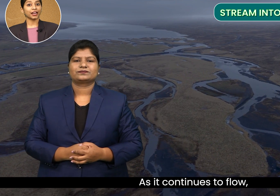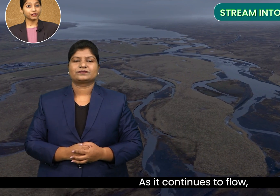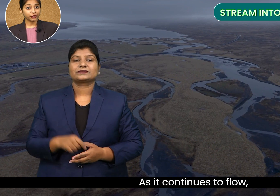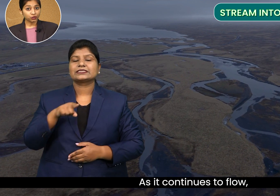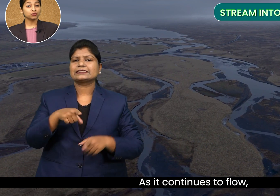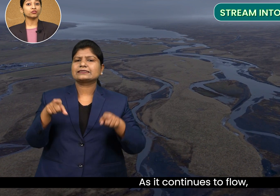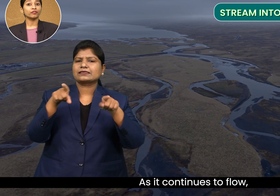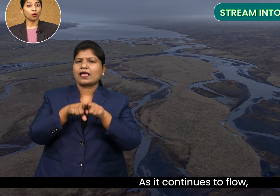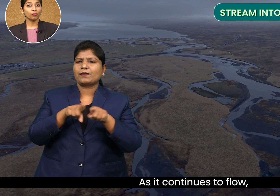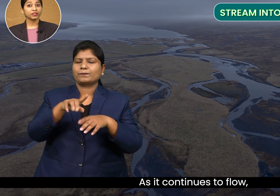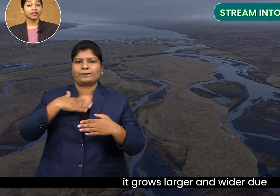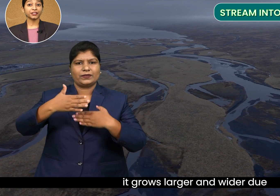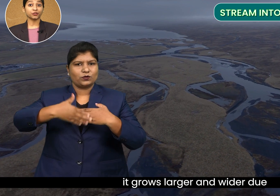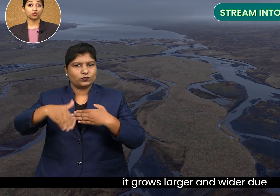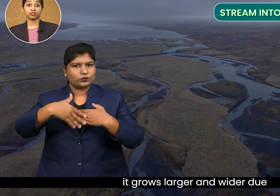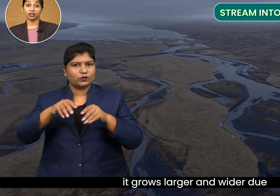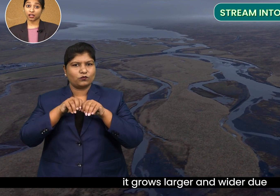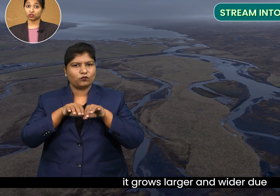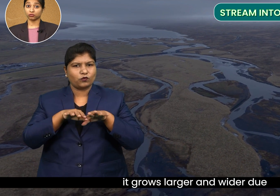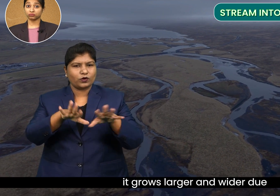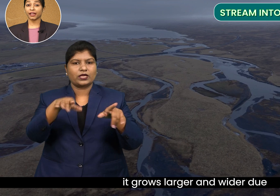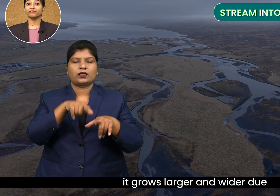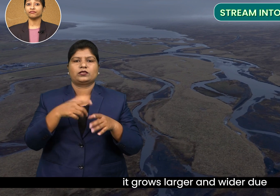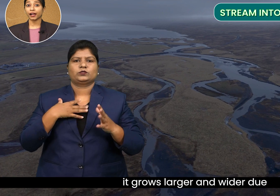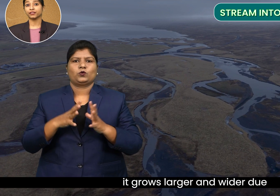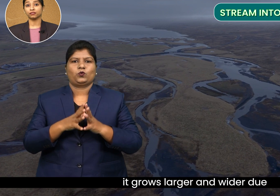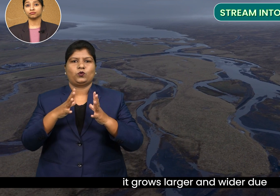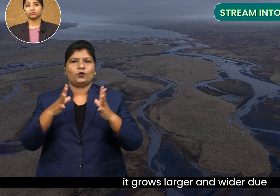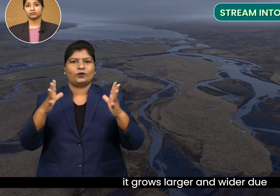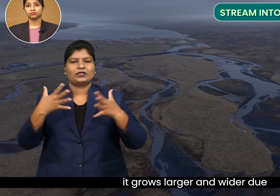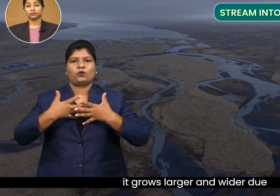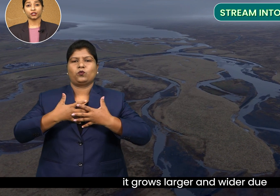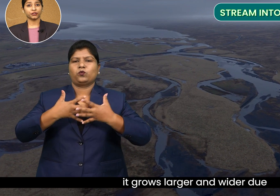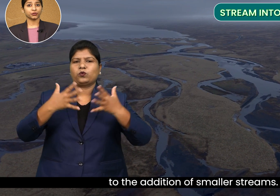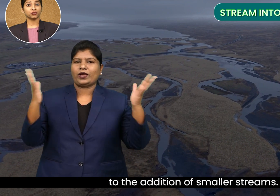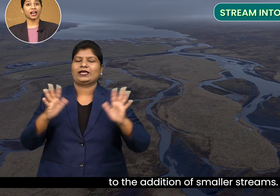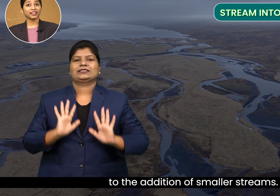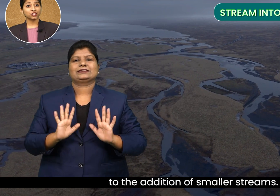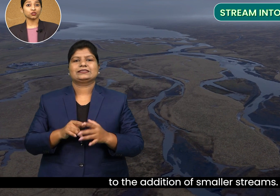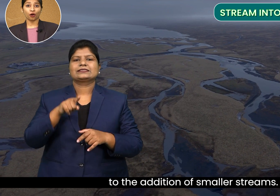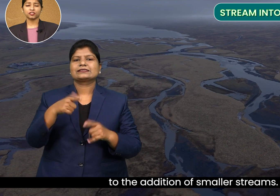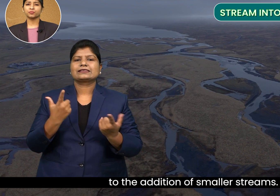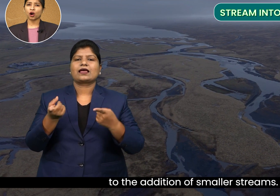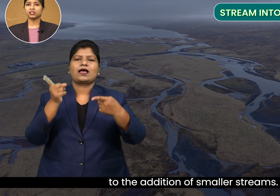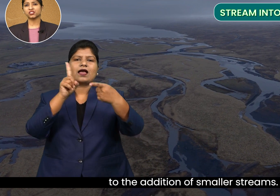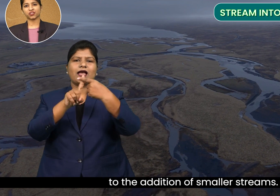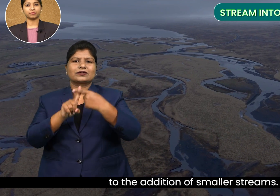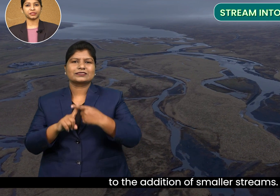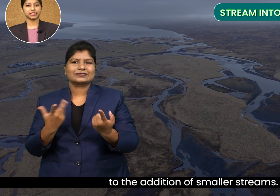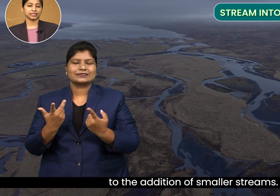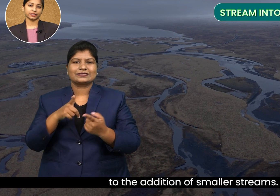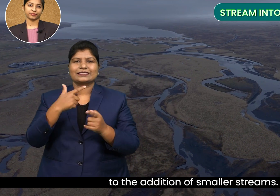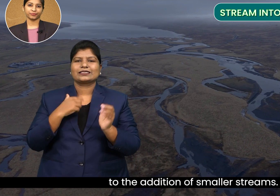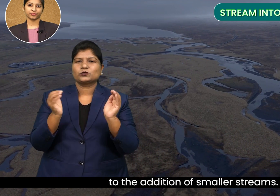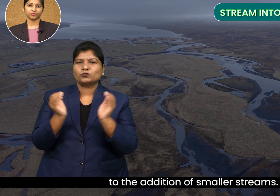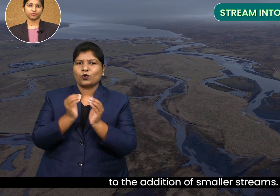As it continues to flow, it grows larger and wider due to the addition of smaller